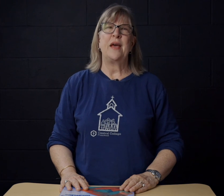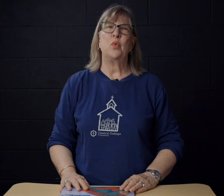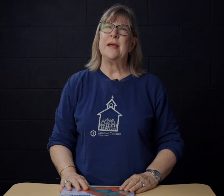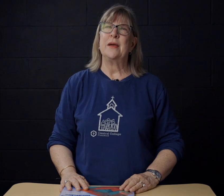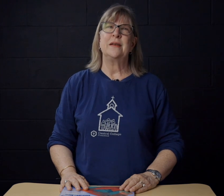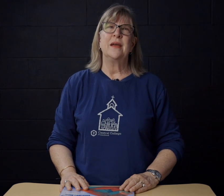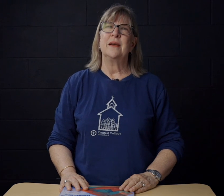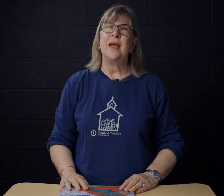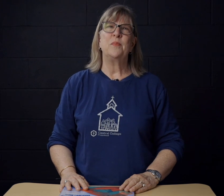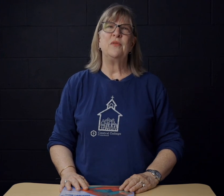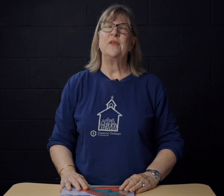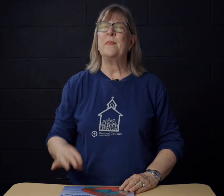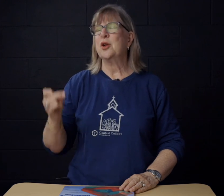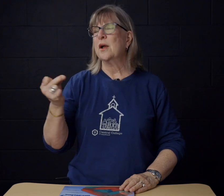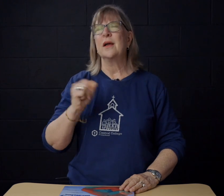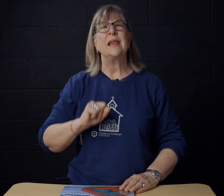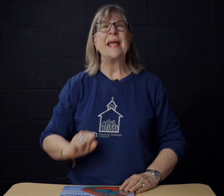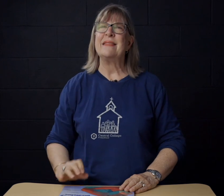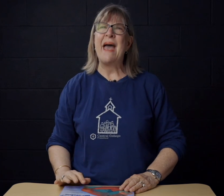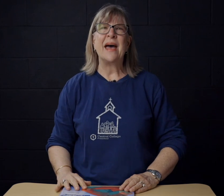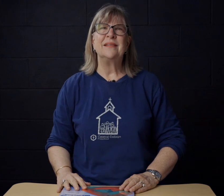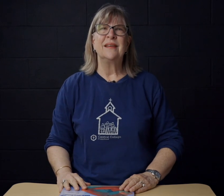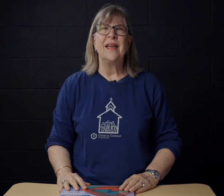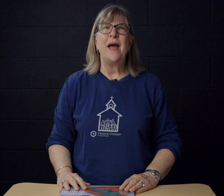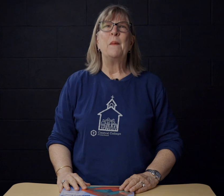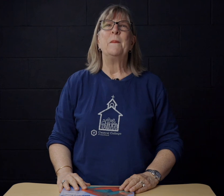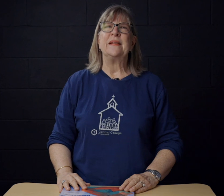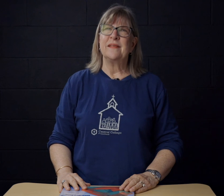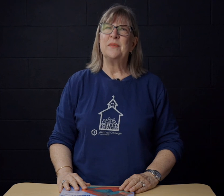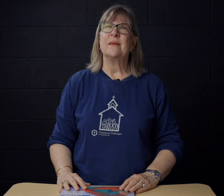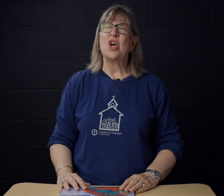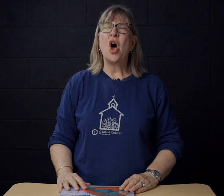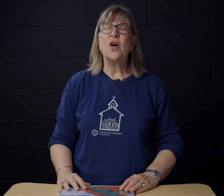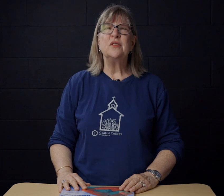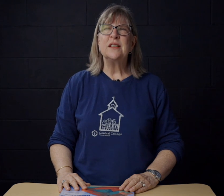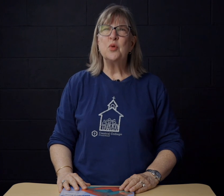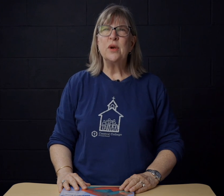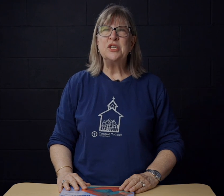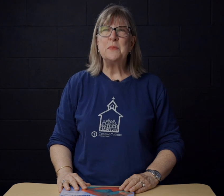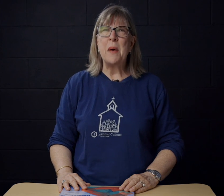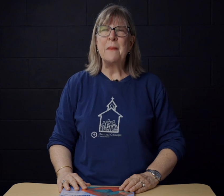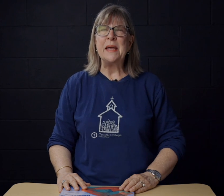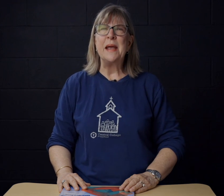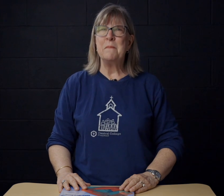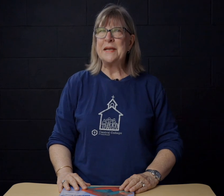we could help you feel better like that. But sometimes all those little precious mommy